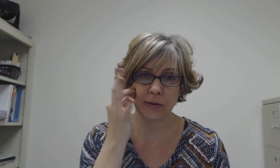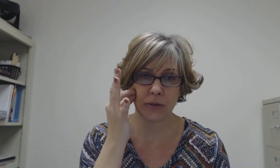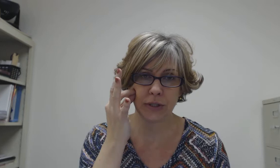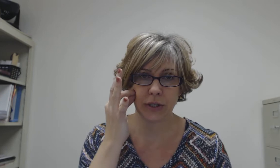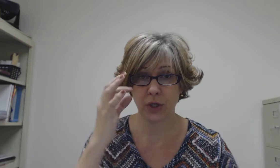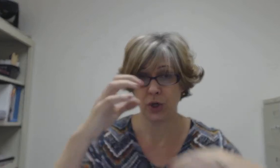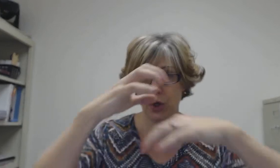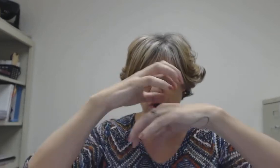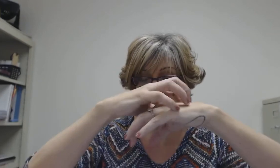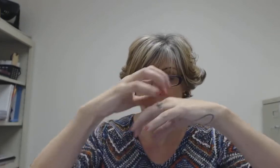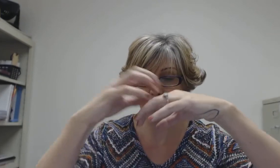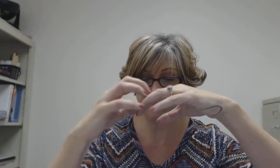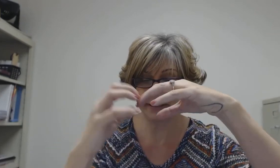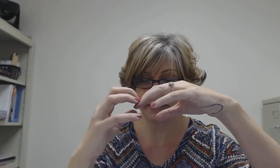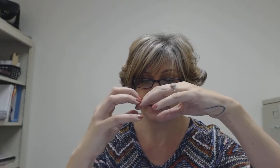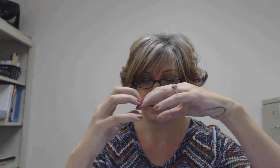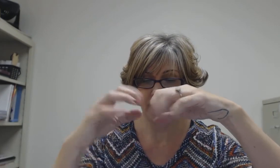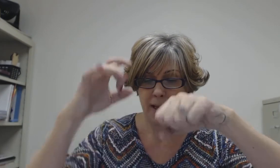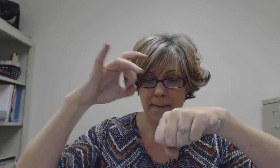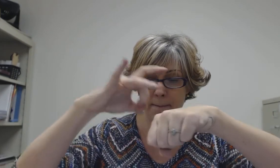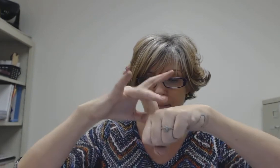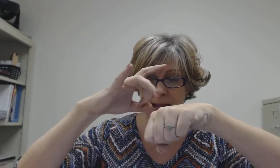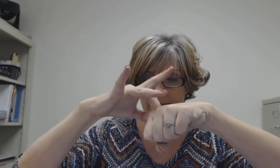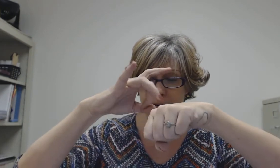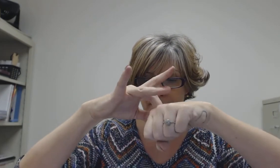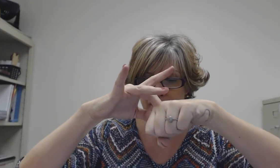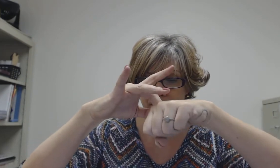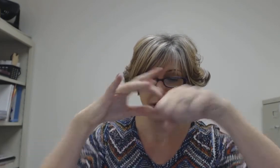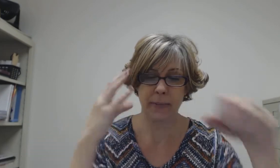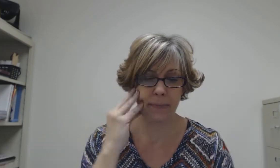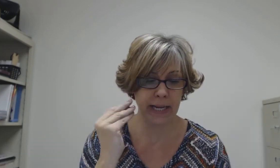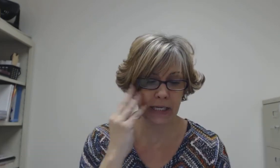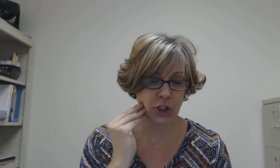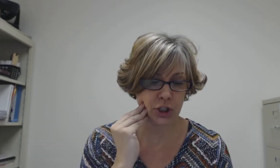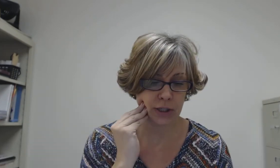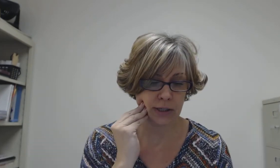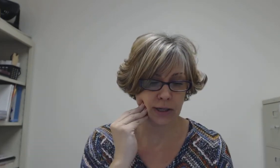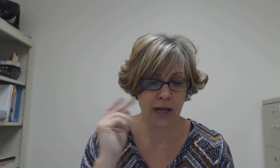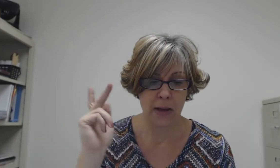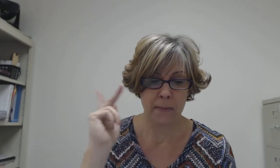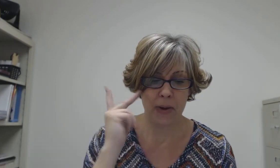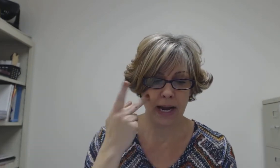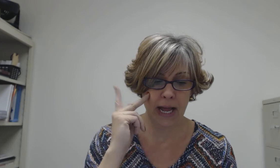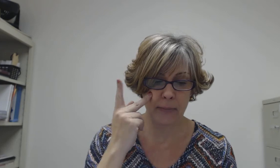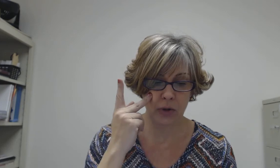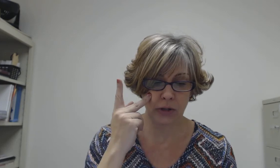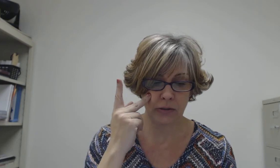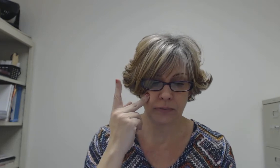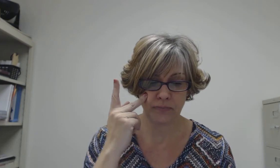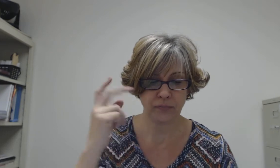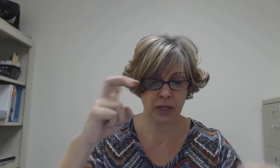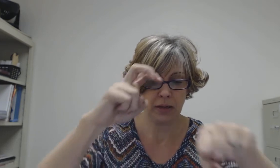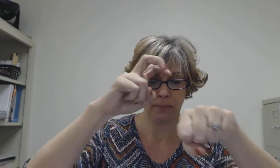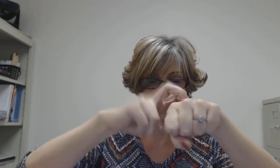fruit, grapes, melon, peach, pineapple,